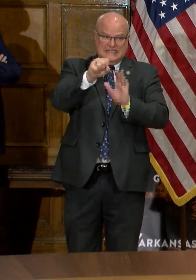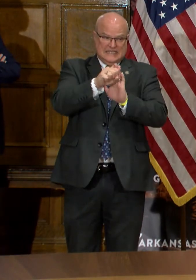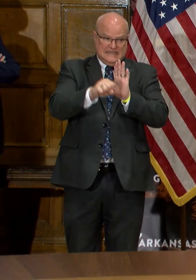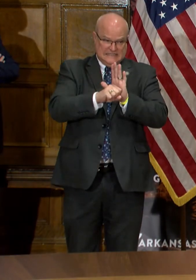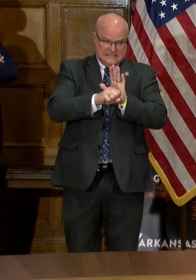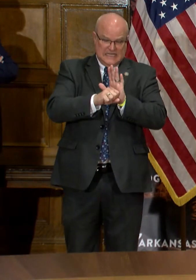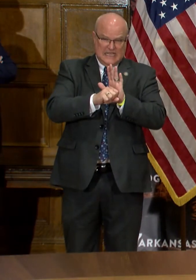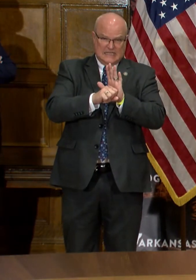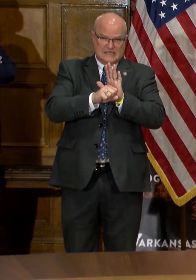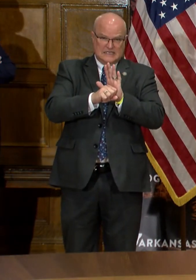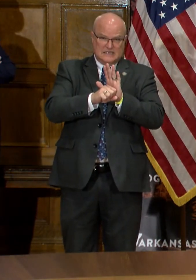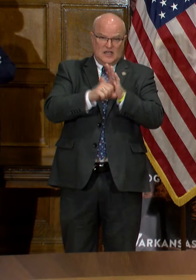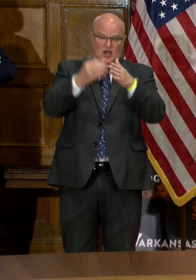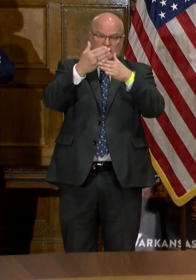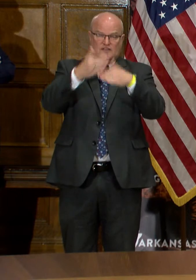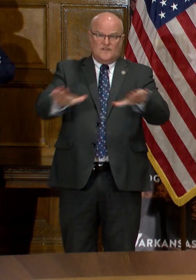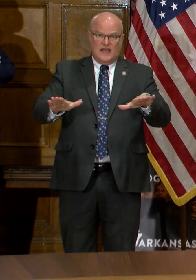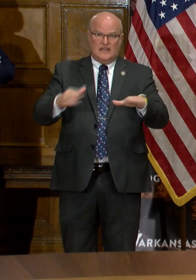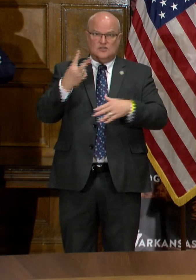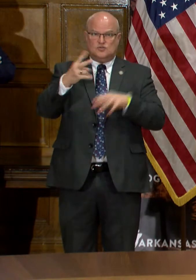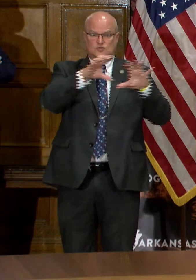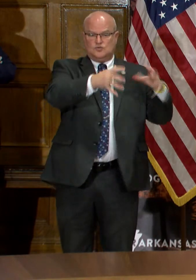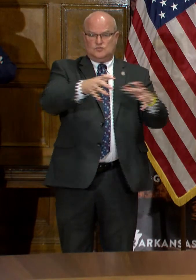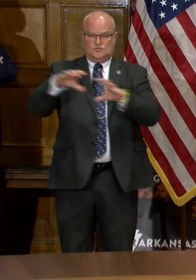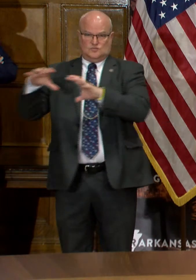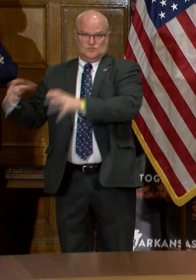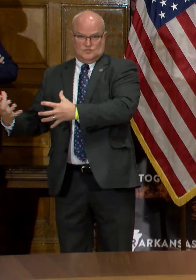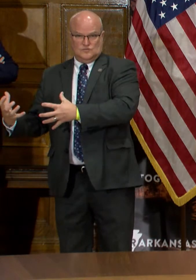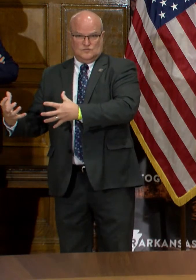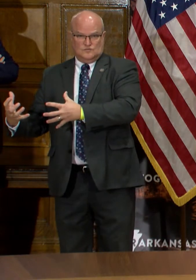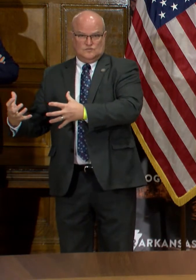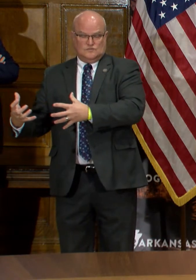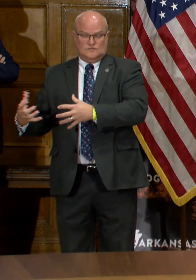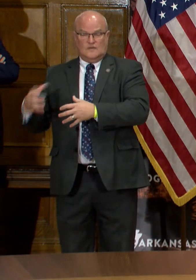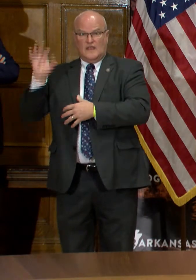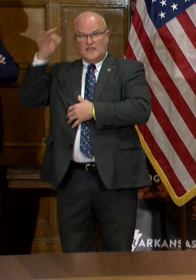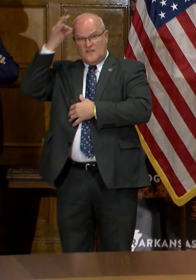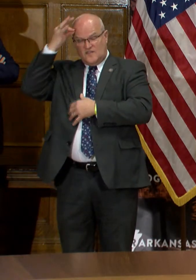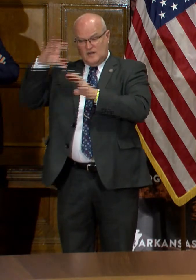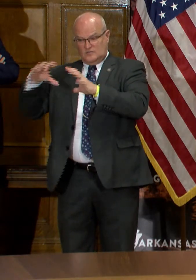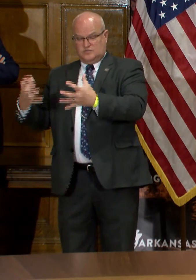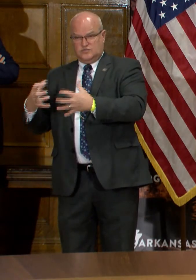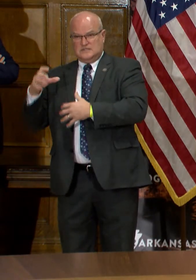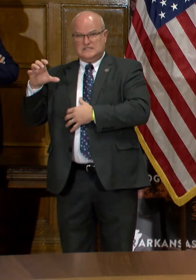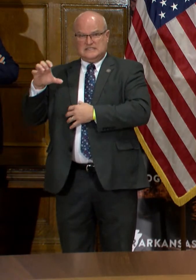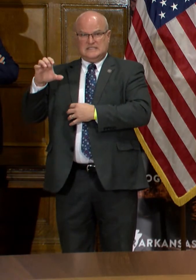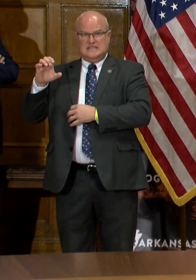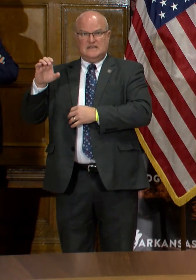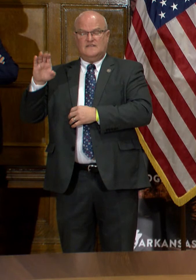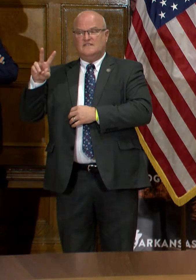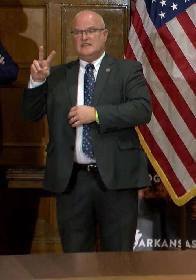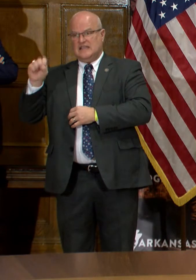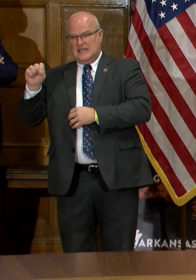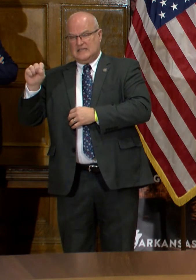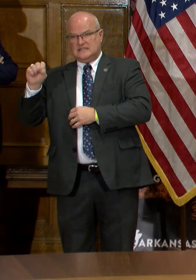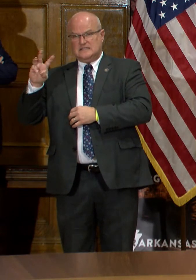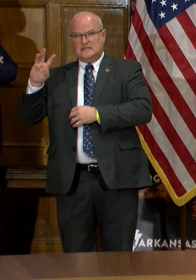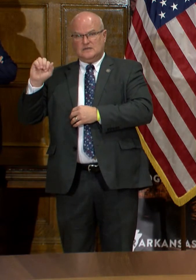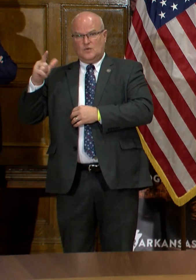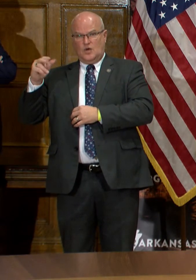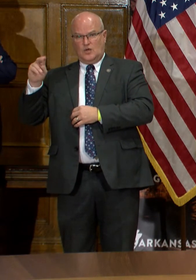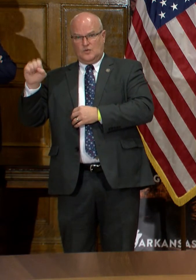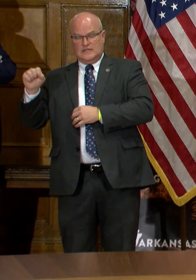state are divided among two big groups, if you will. That is the federal partners, which are CVS and Walgreens, and then our